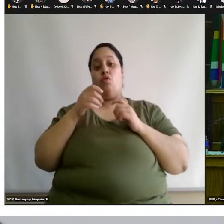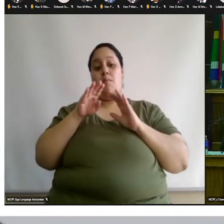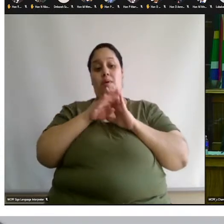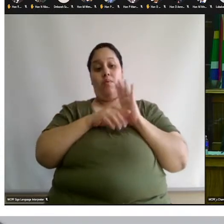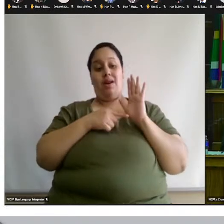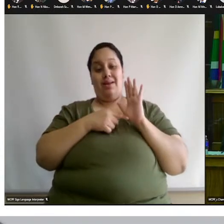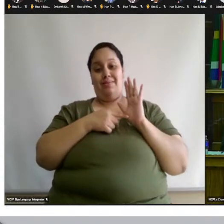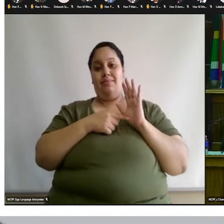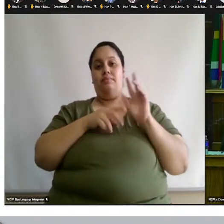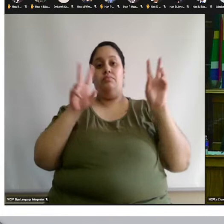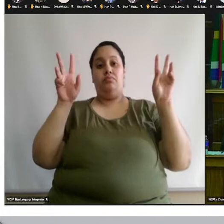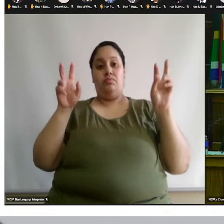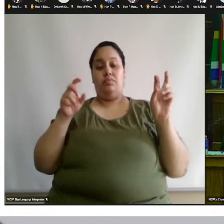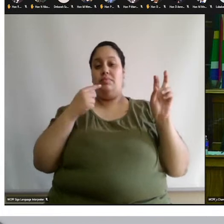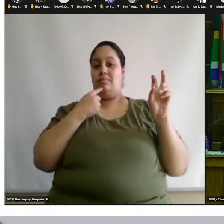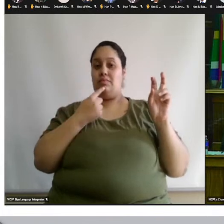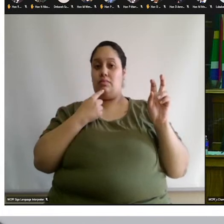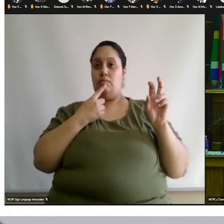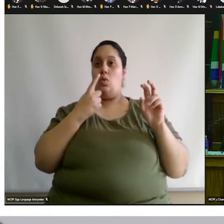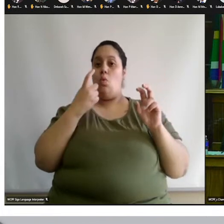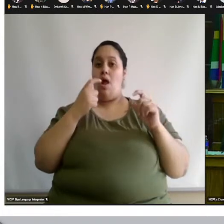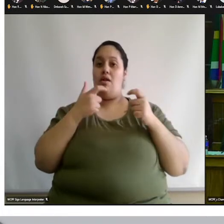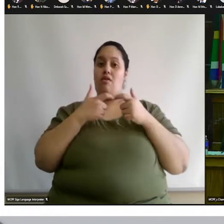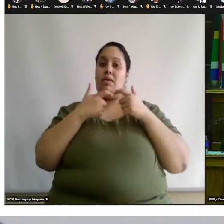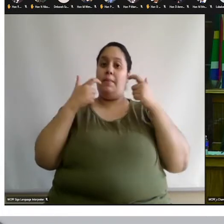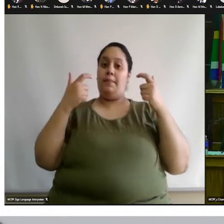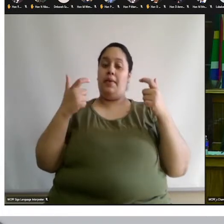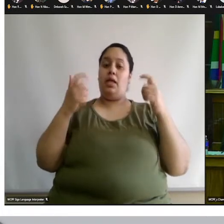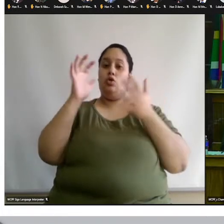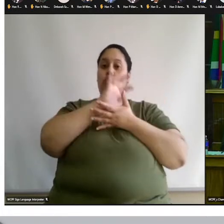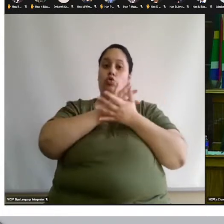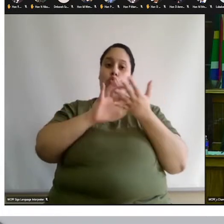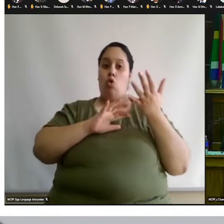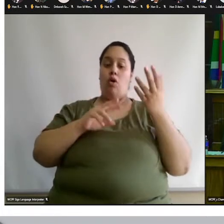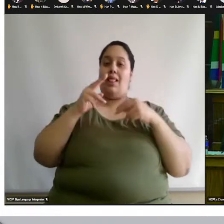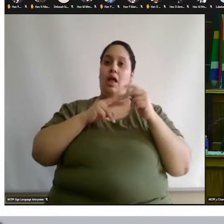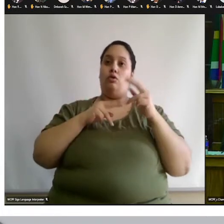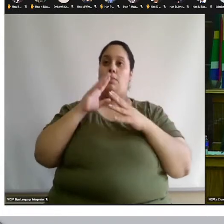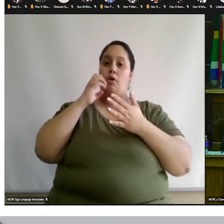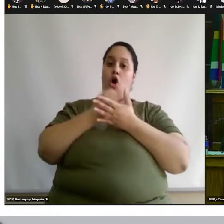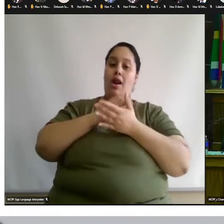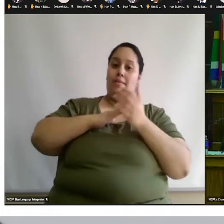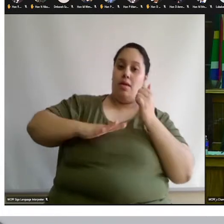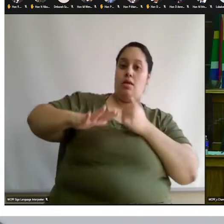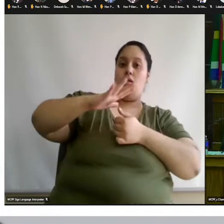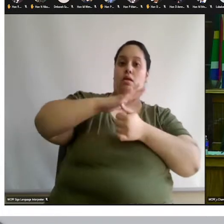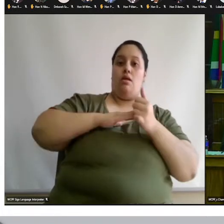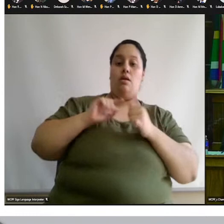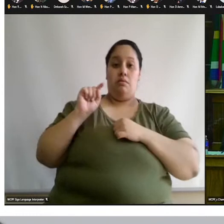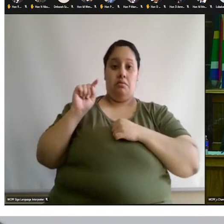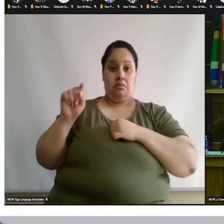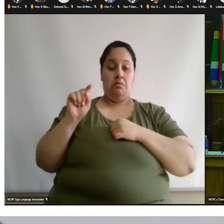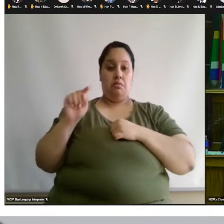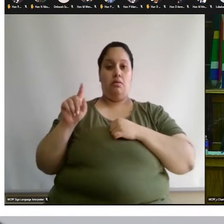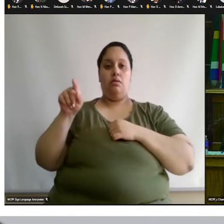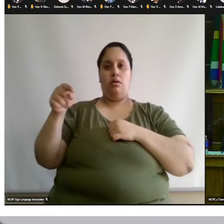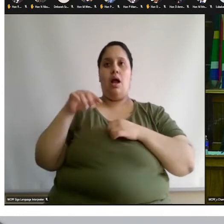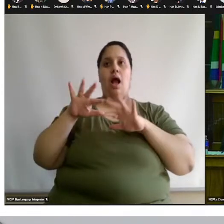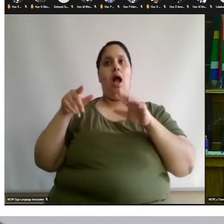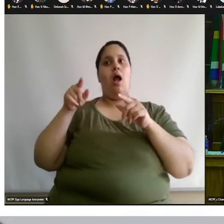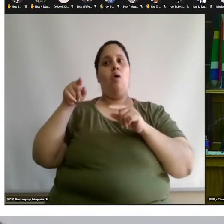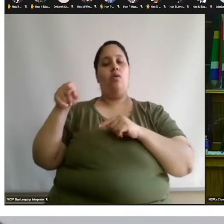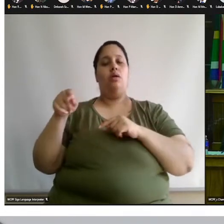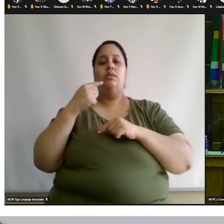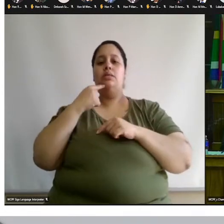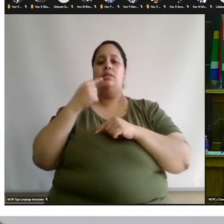great stories, one of the great stories in the township economy is how this, and he refers